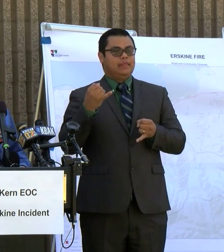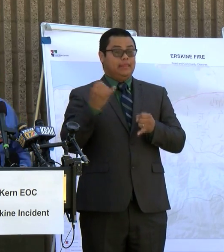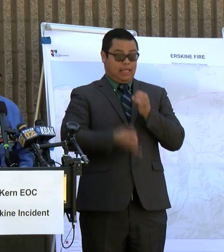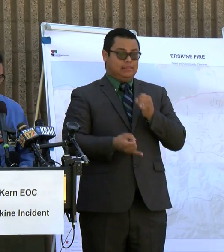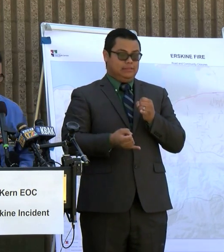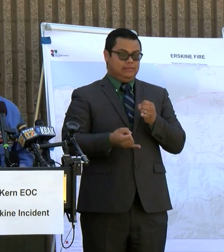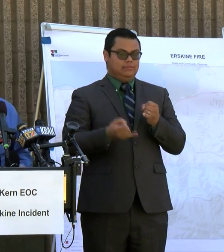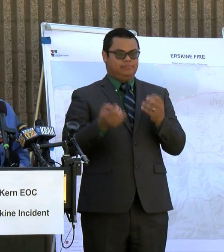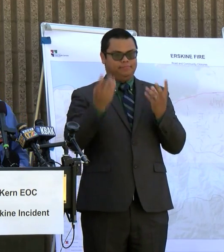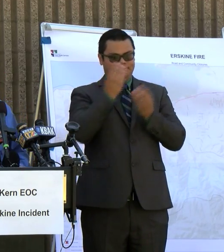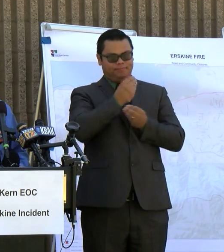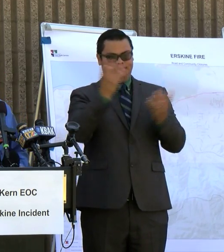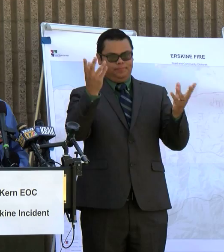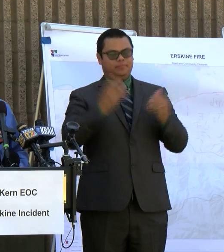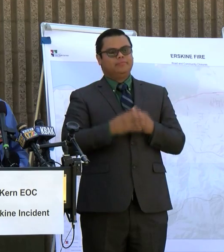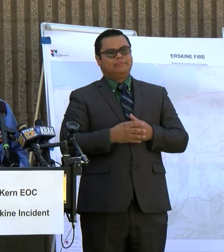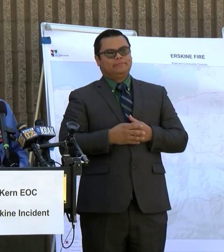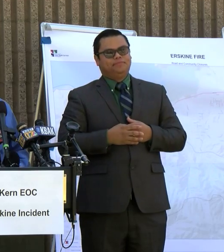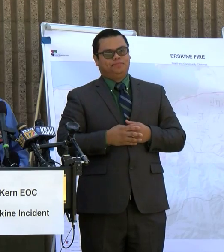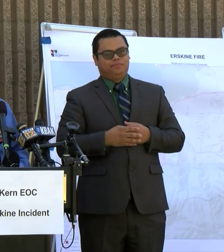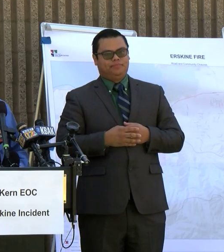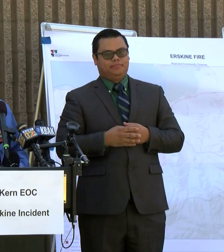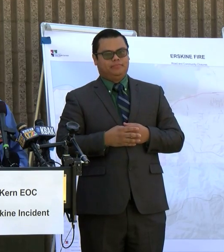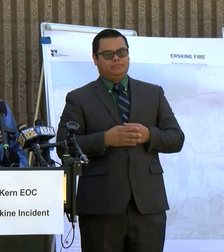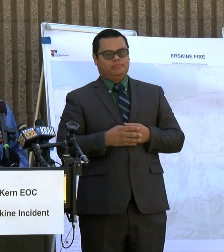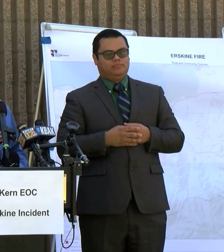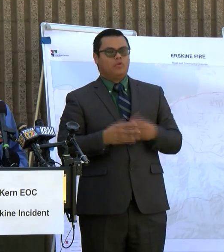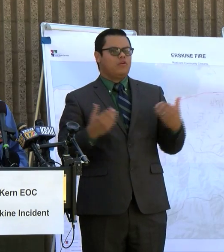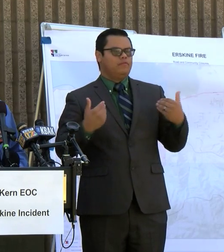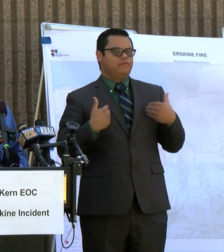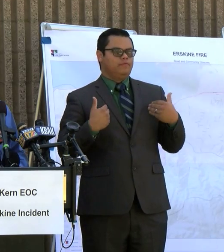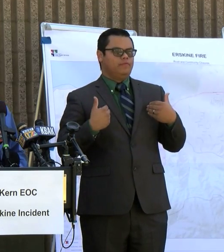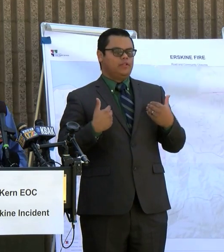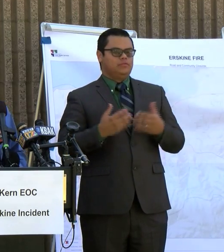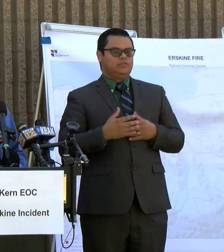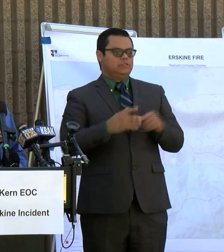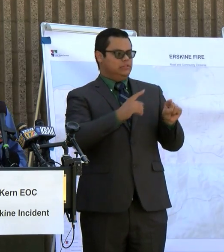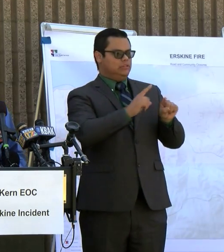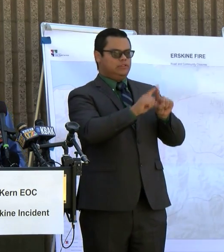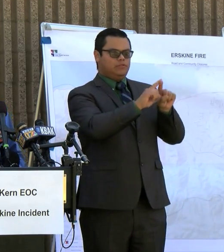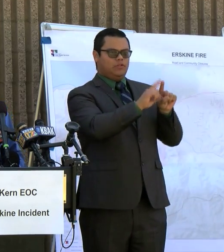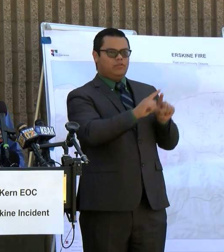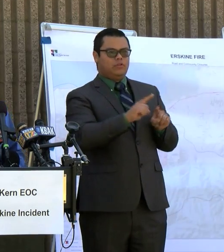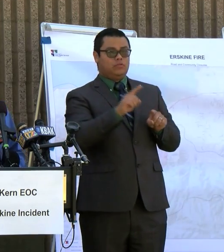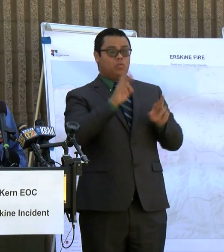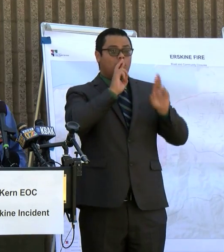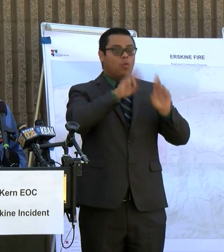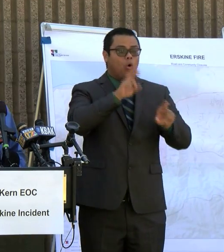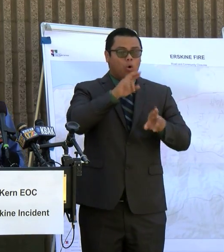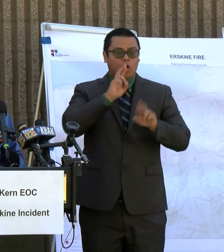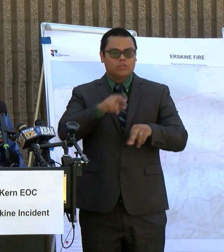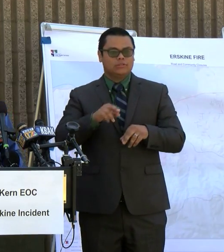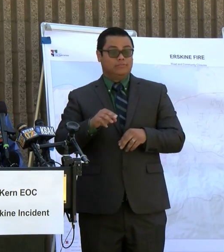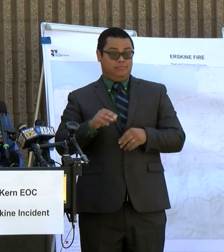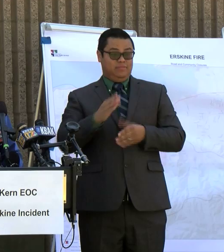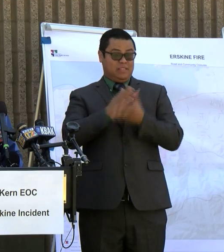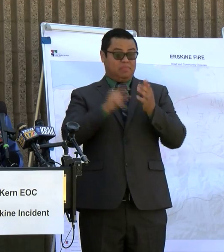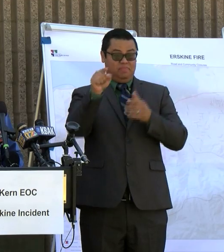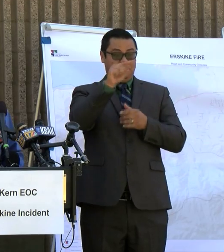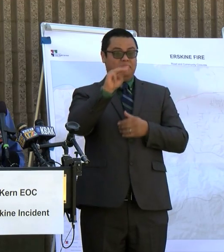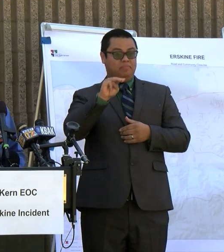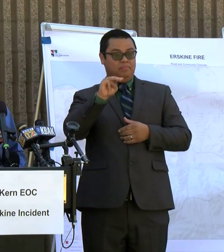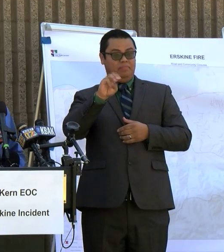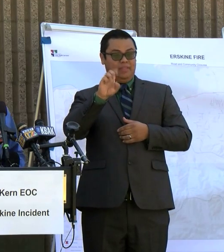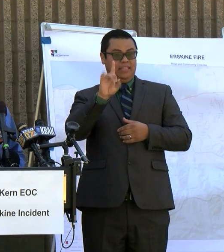like to say is that we have had some reports of members of the media trespassing on private